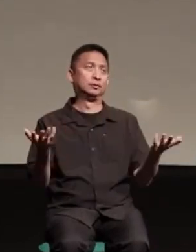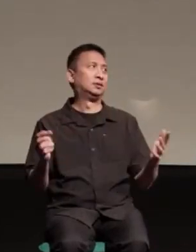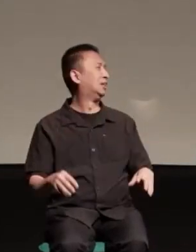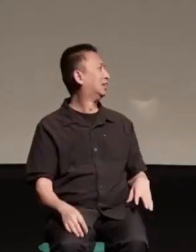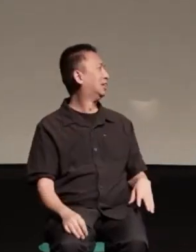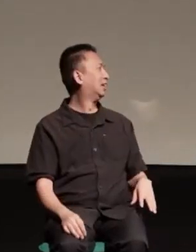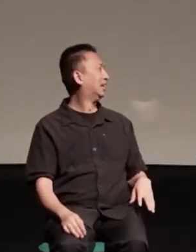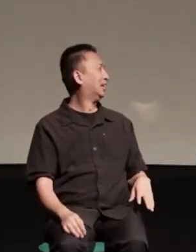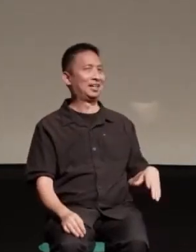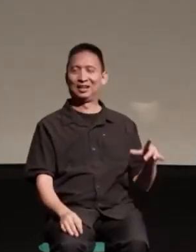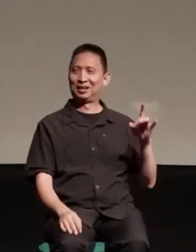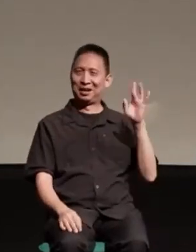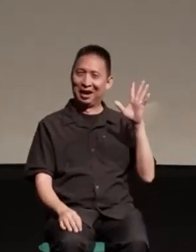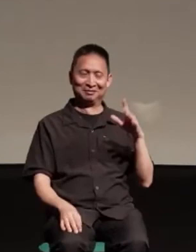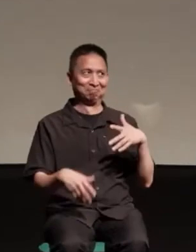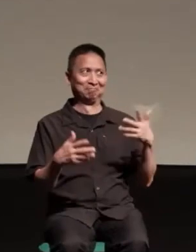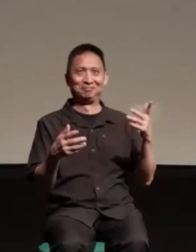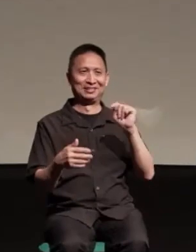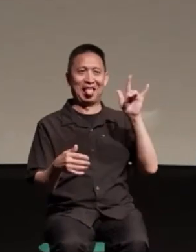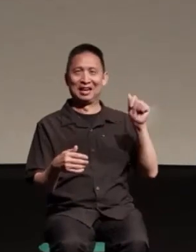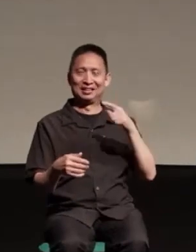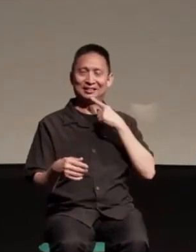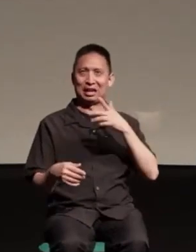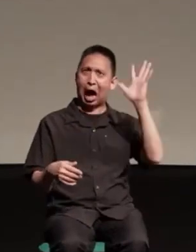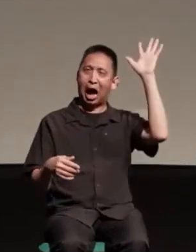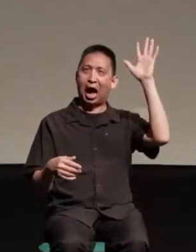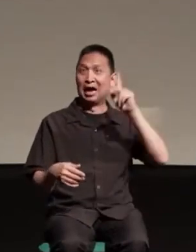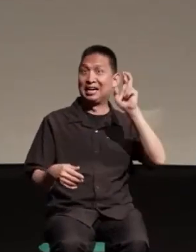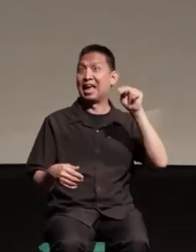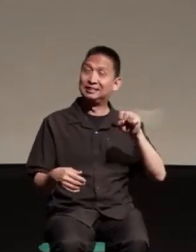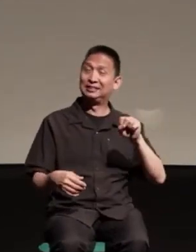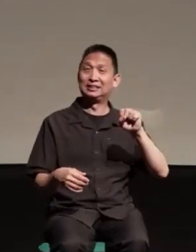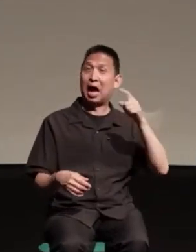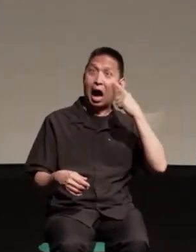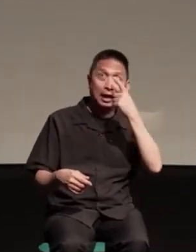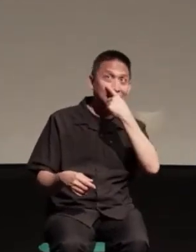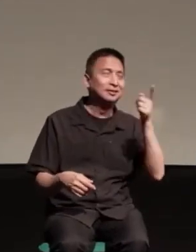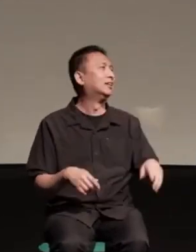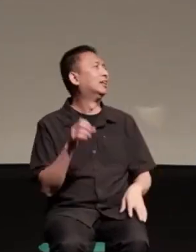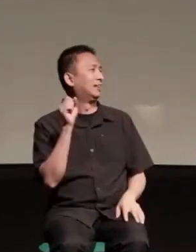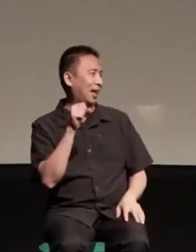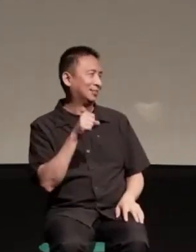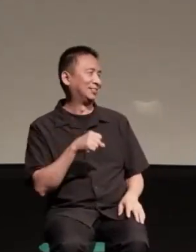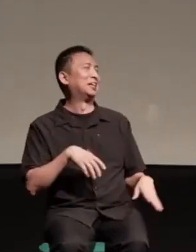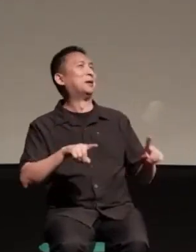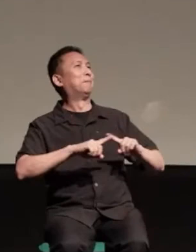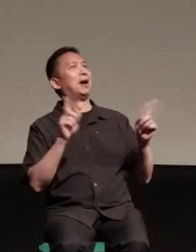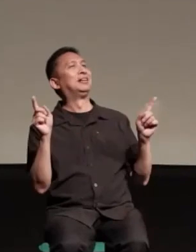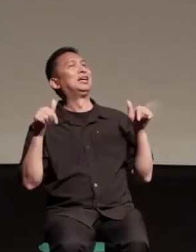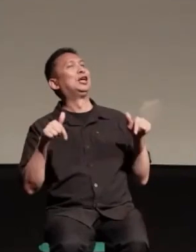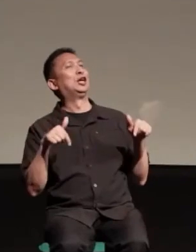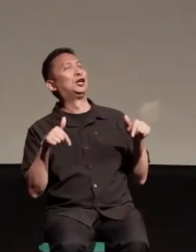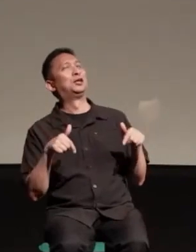chaos or very simple system in Ken's eyes, that is public media. What is something